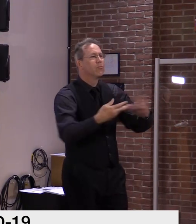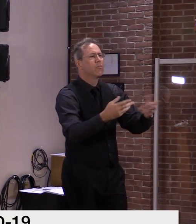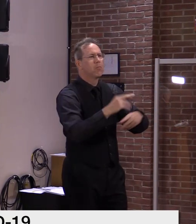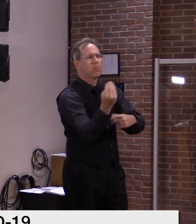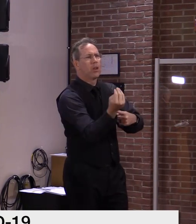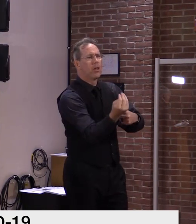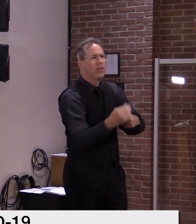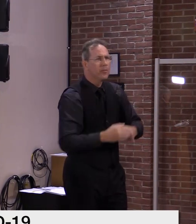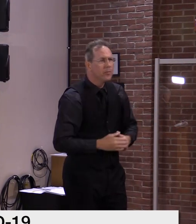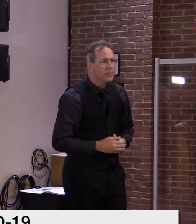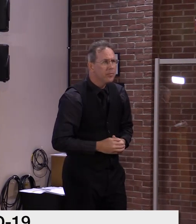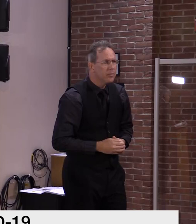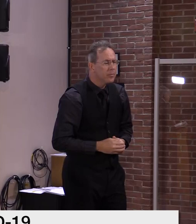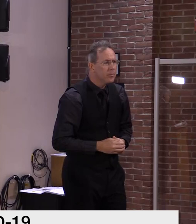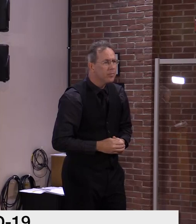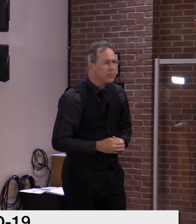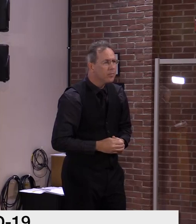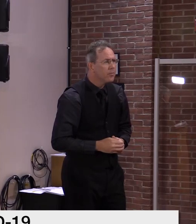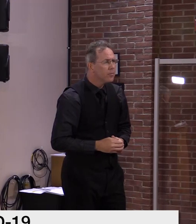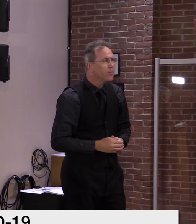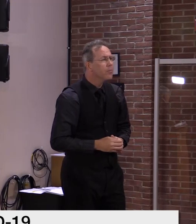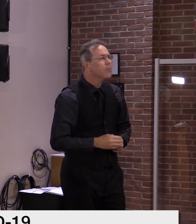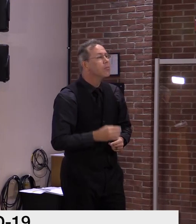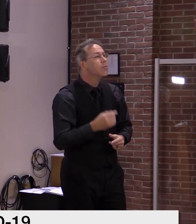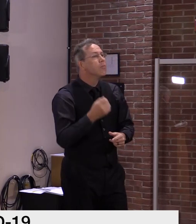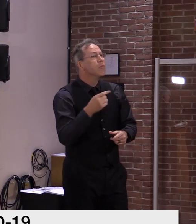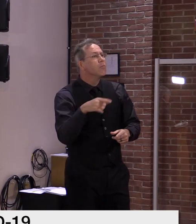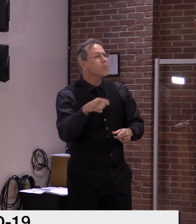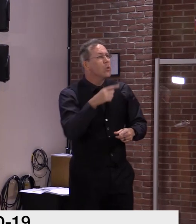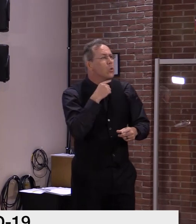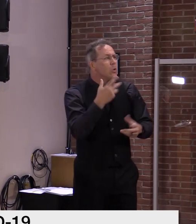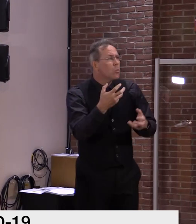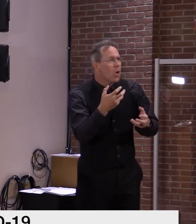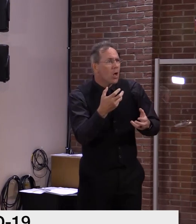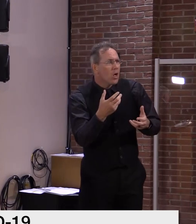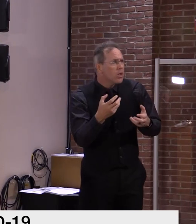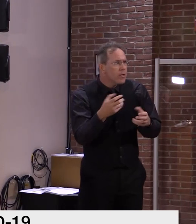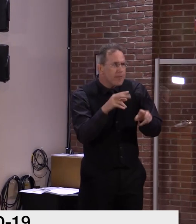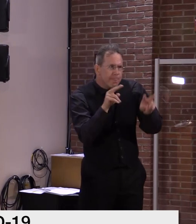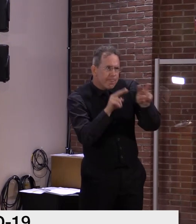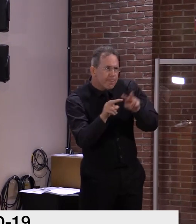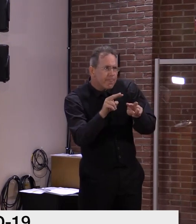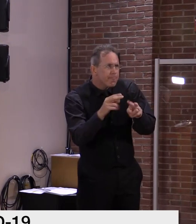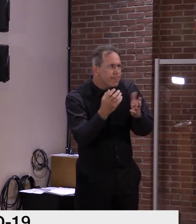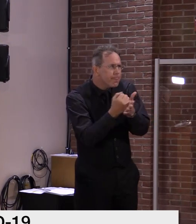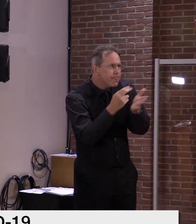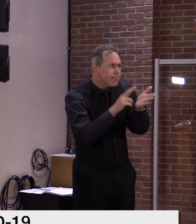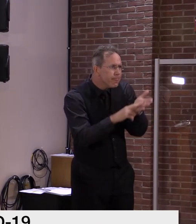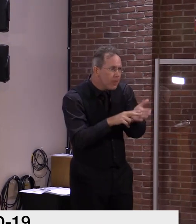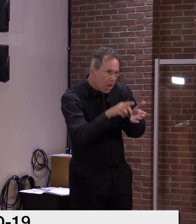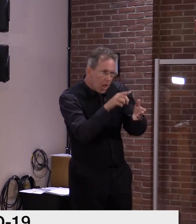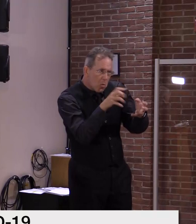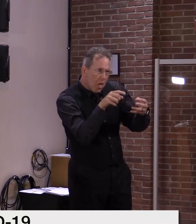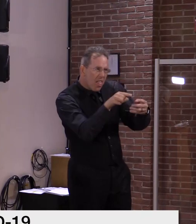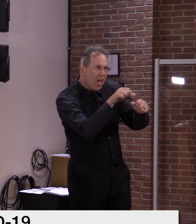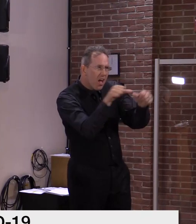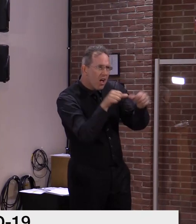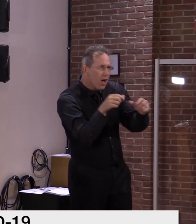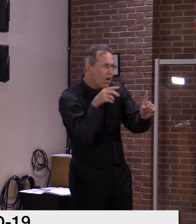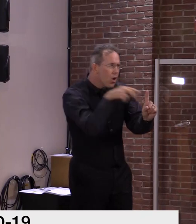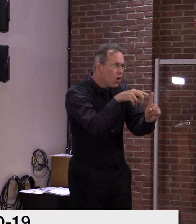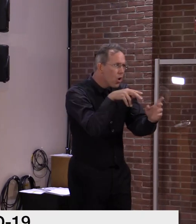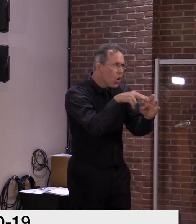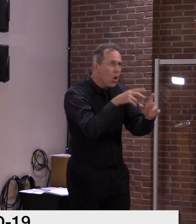get a vaccination if you search around on the site where there are existing clinics with Pfizer that may